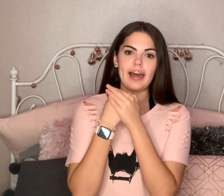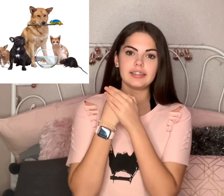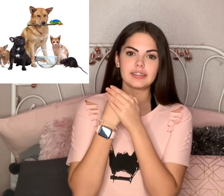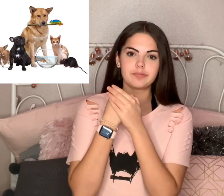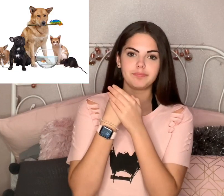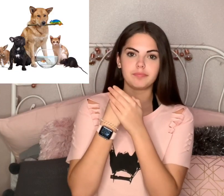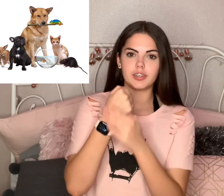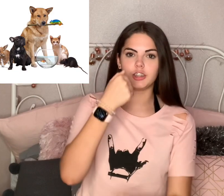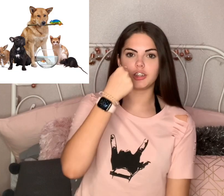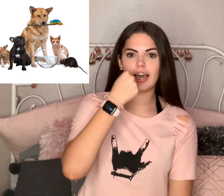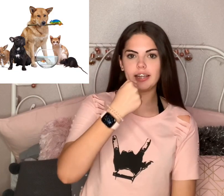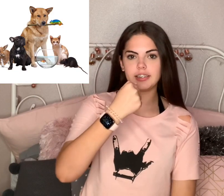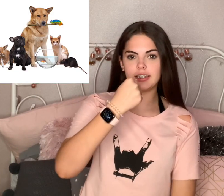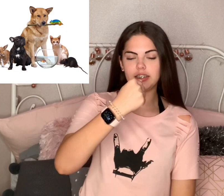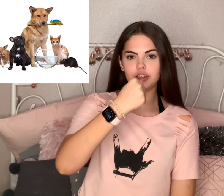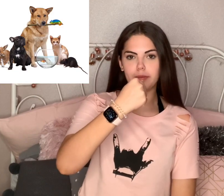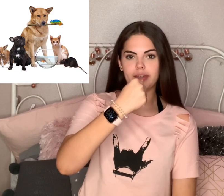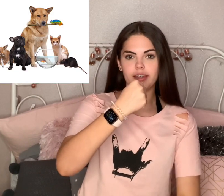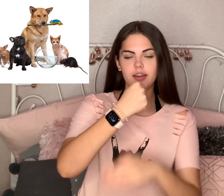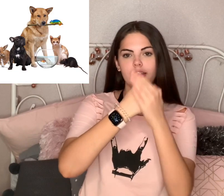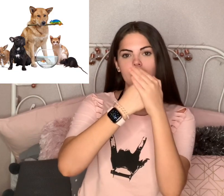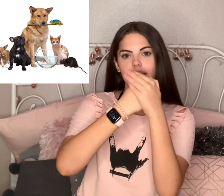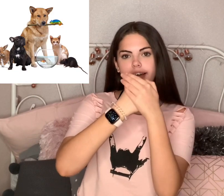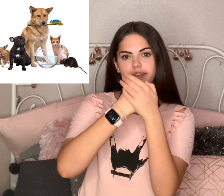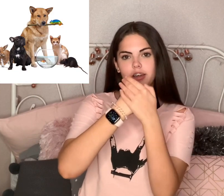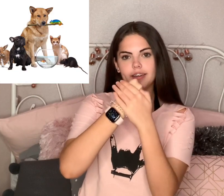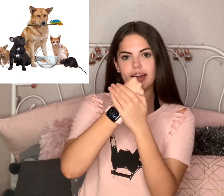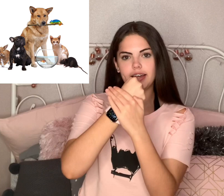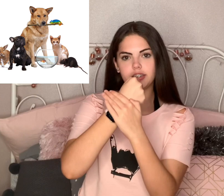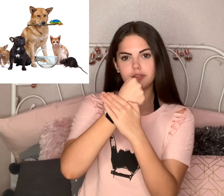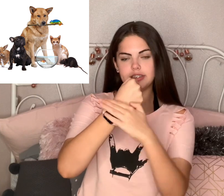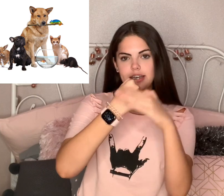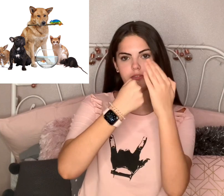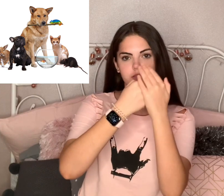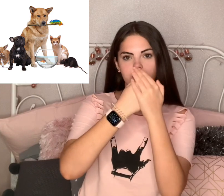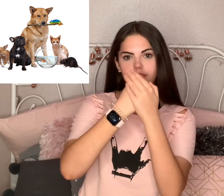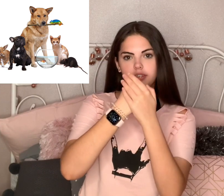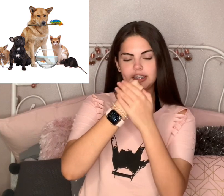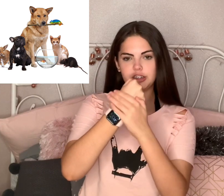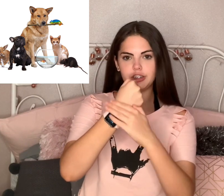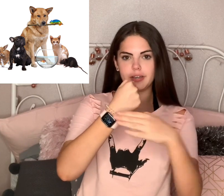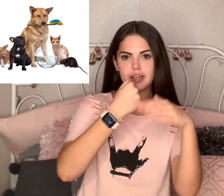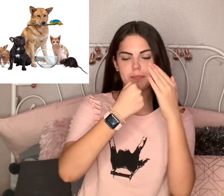pets is just your hand in this shape here, and then your other hand going down, like it's stroking a pet.